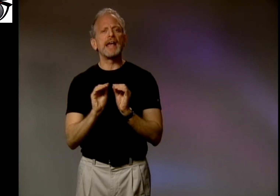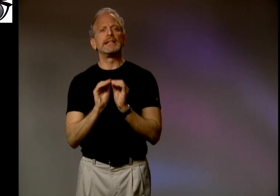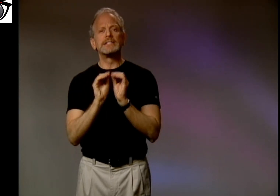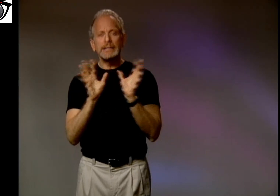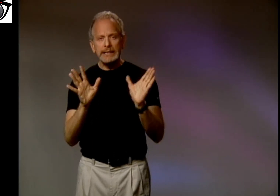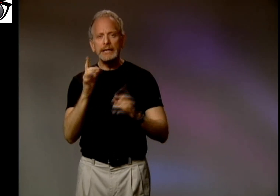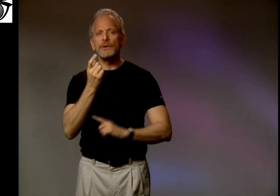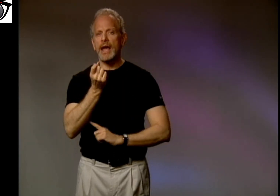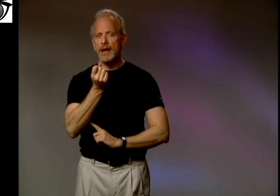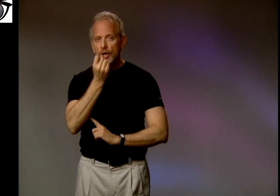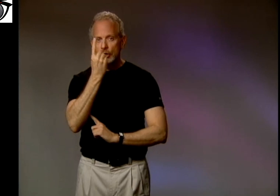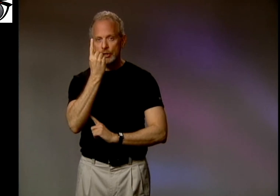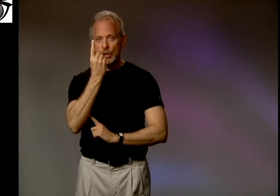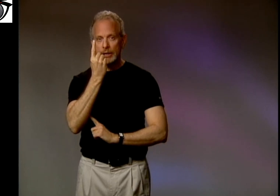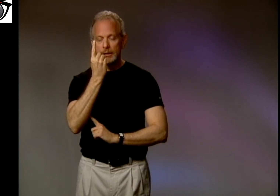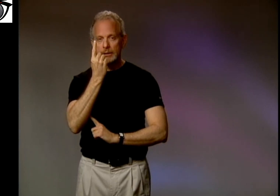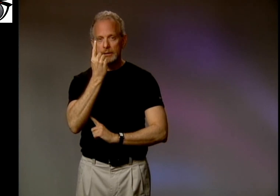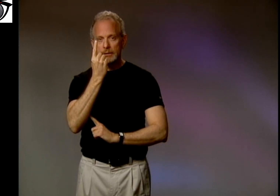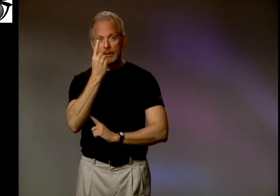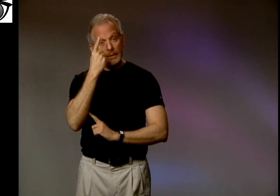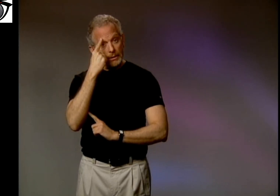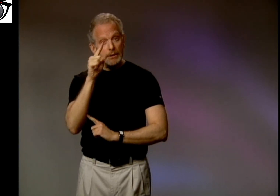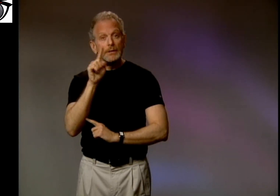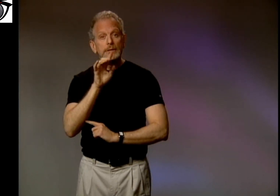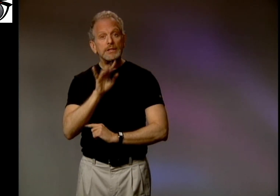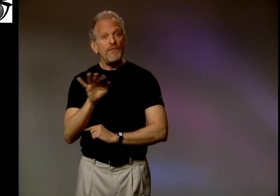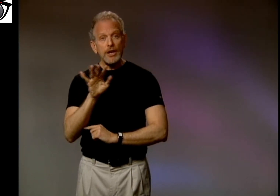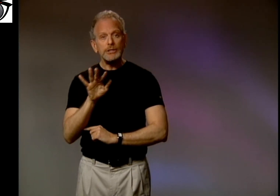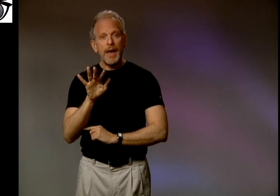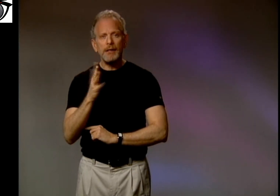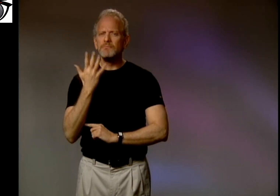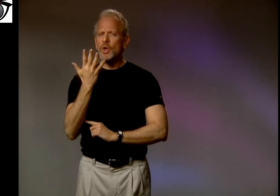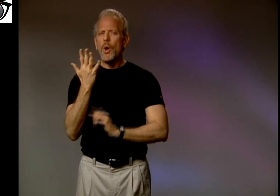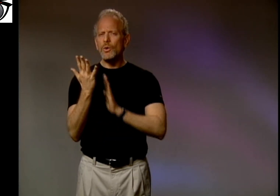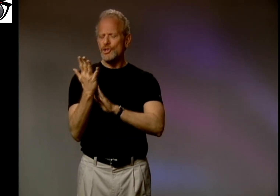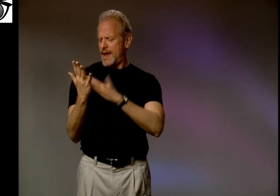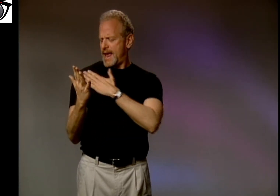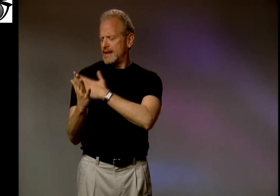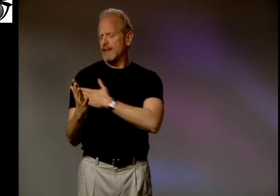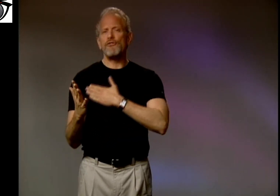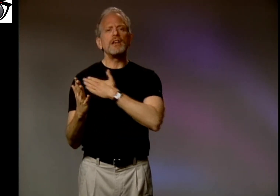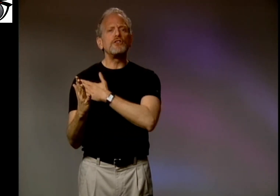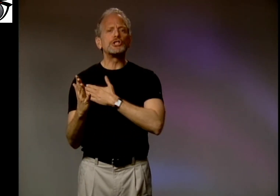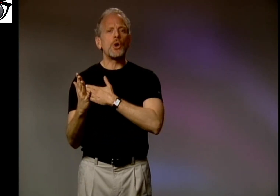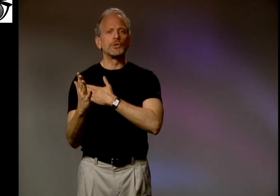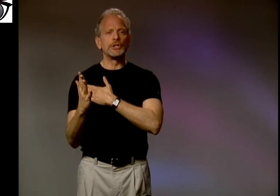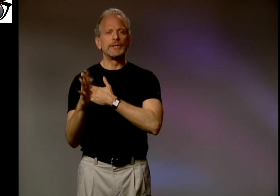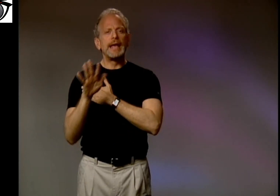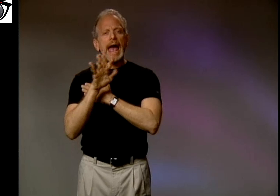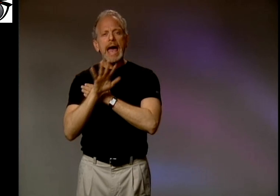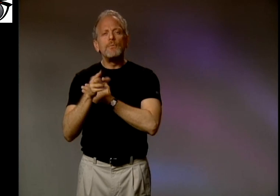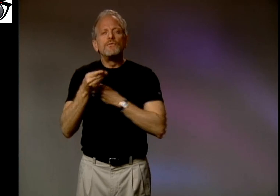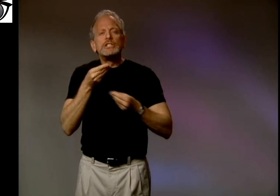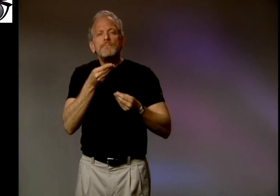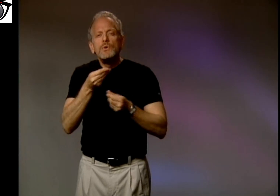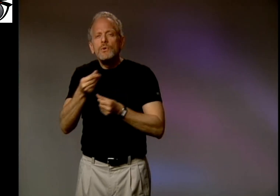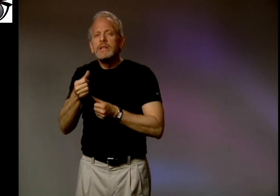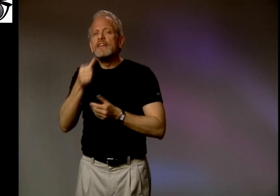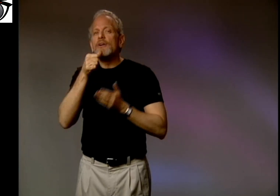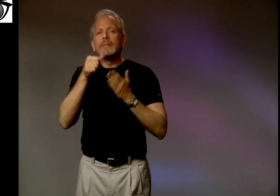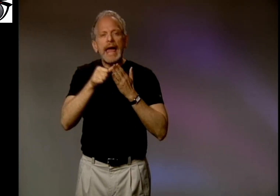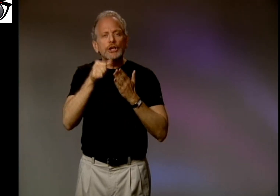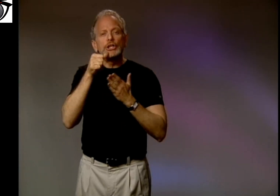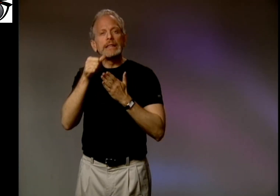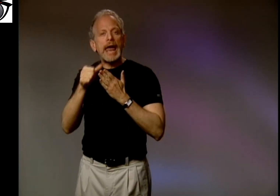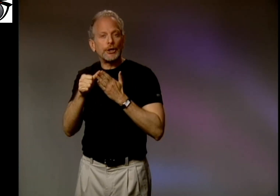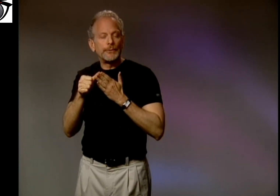that a sign is clear and understood. To fingerspell, hold your hand in front of your shoulder and move